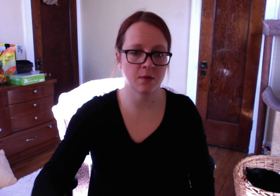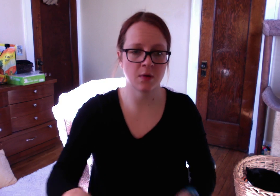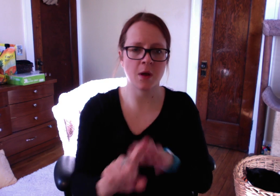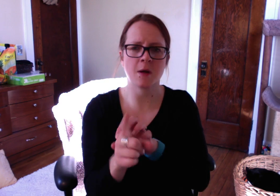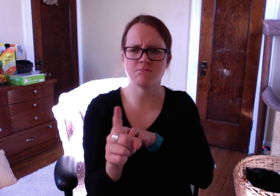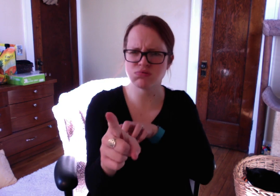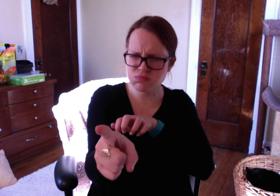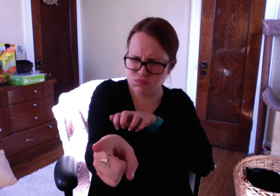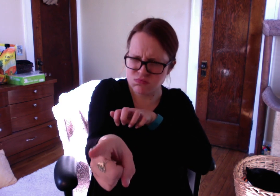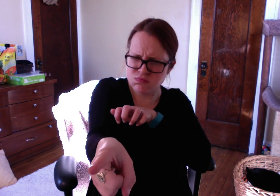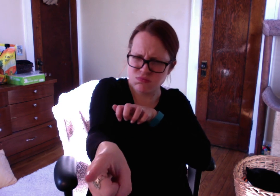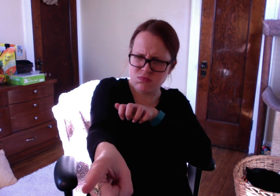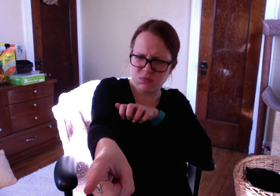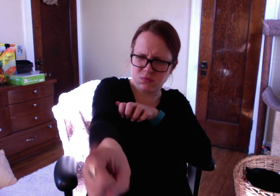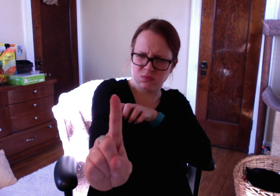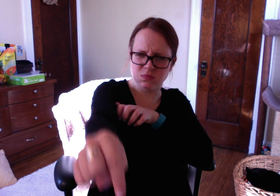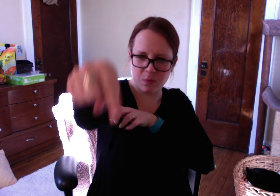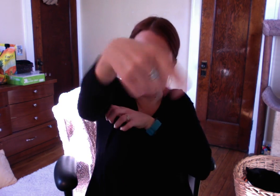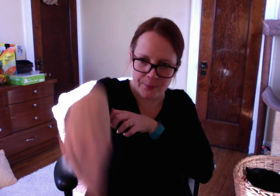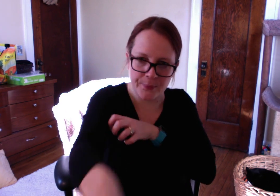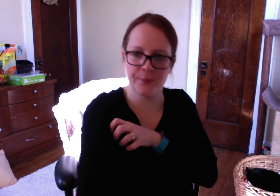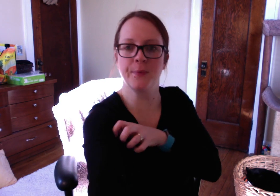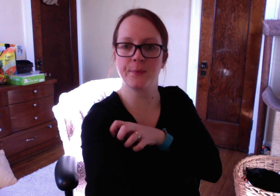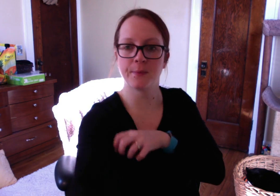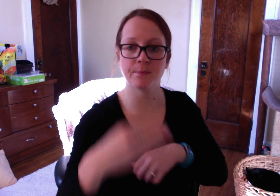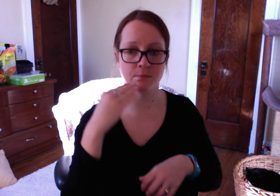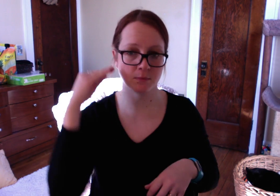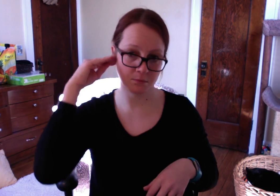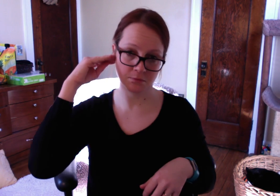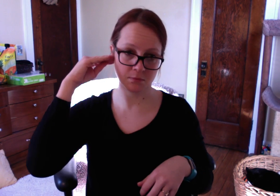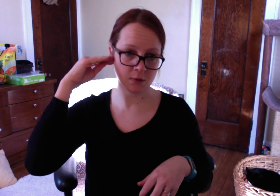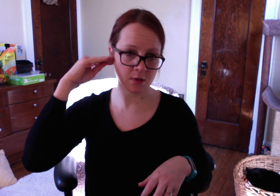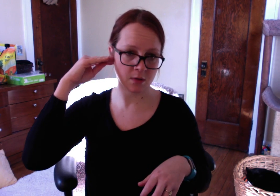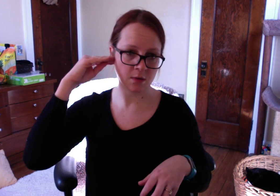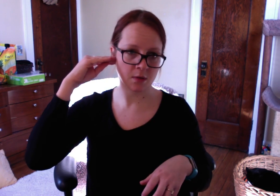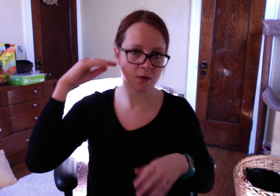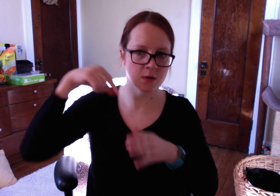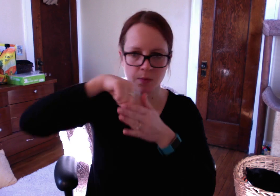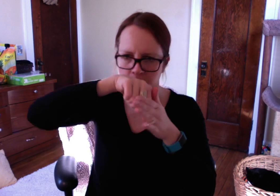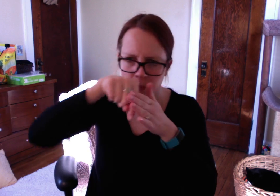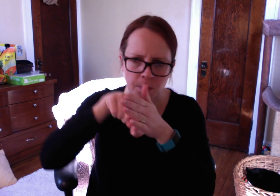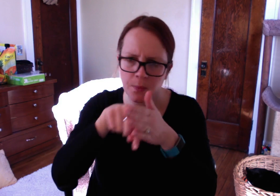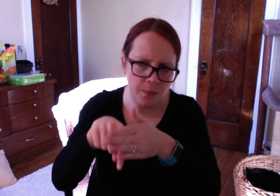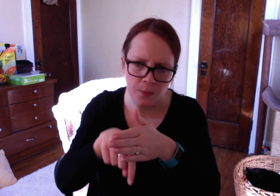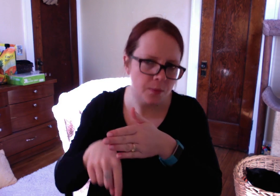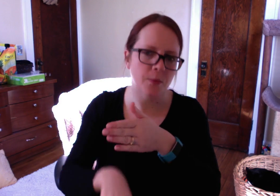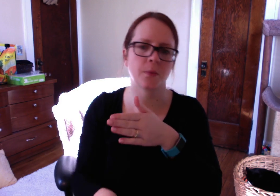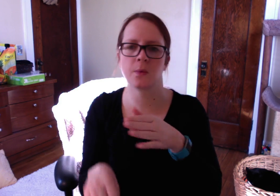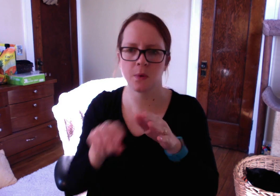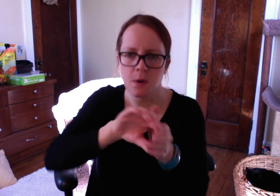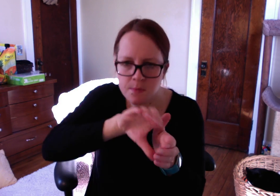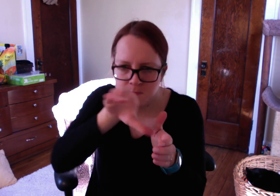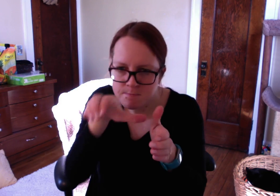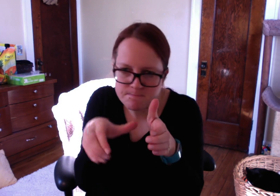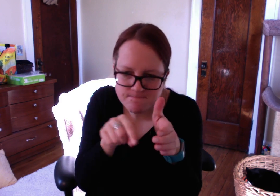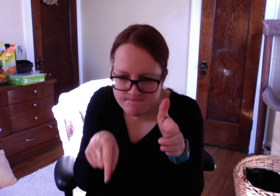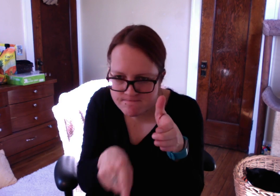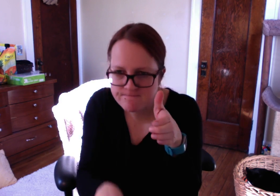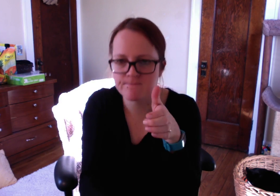But Brown Squirrel got away. Deep down in his burrow, where Bear couldn't get him,